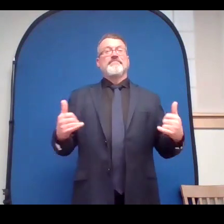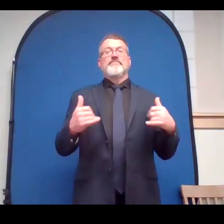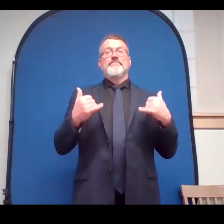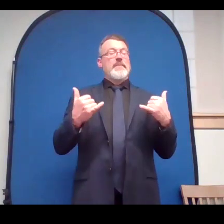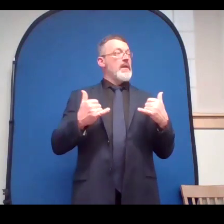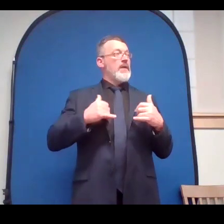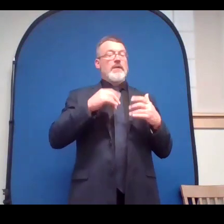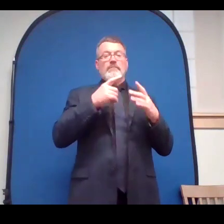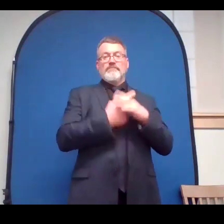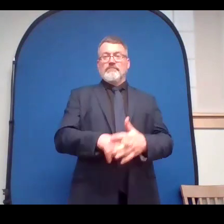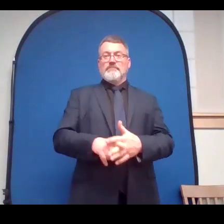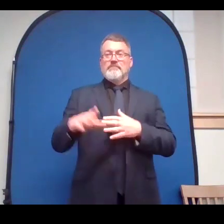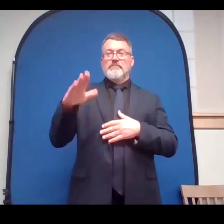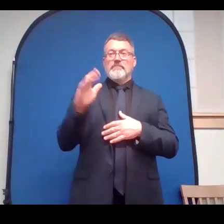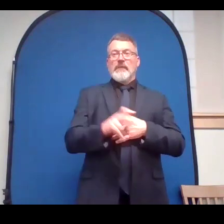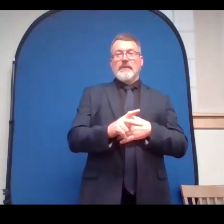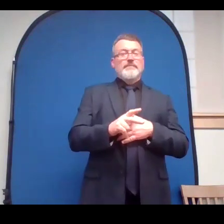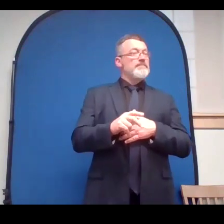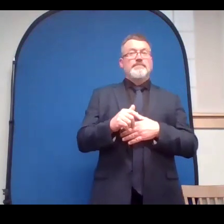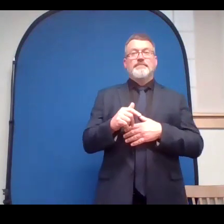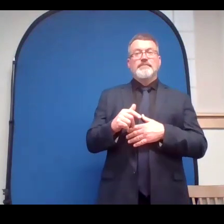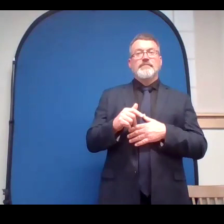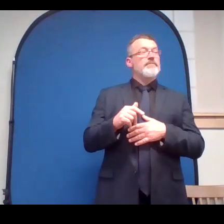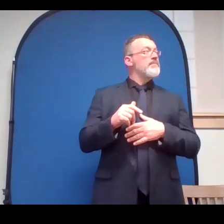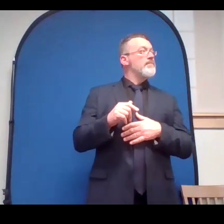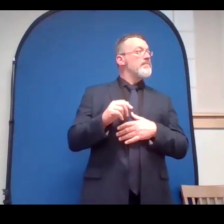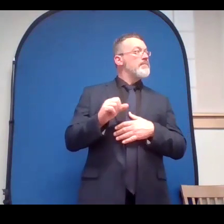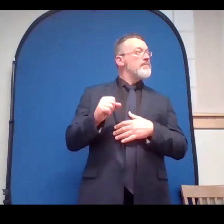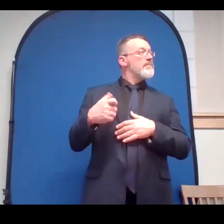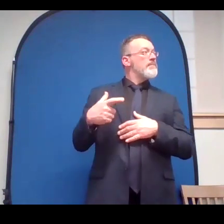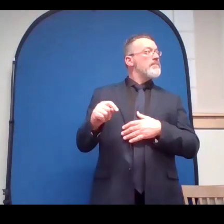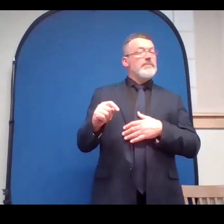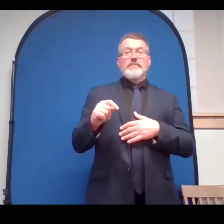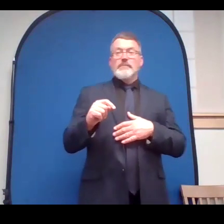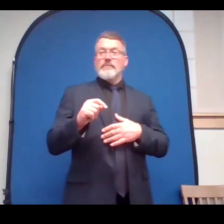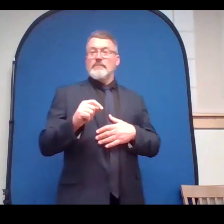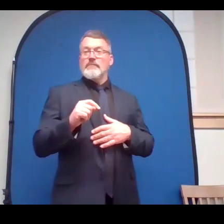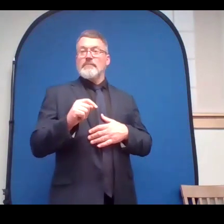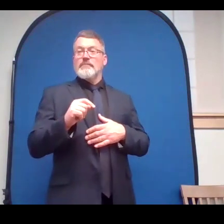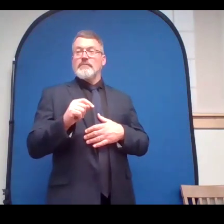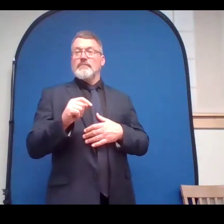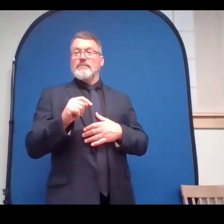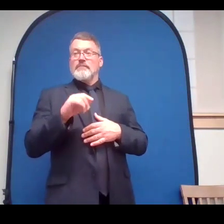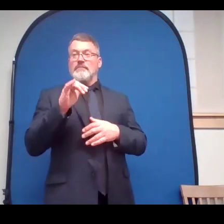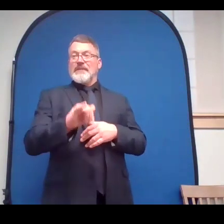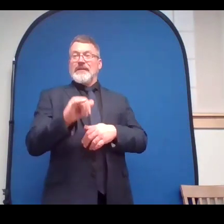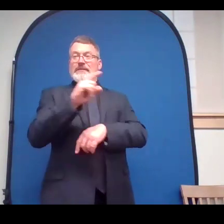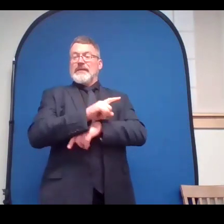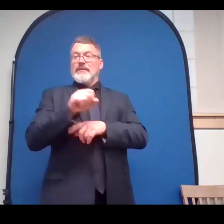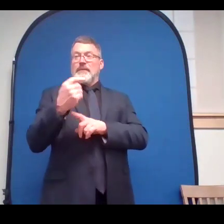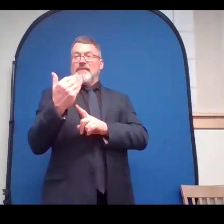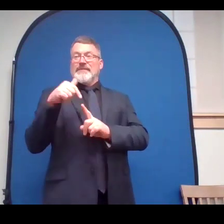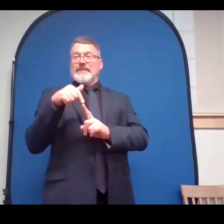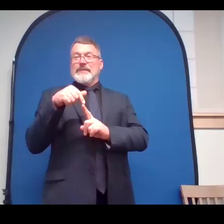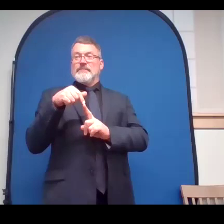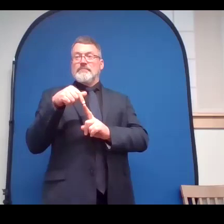Mote, as of September 17th, did you believe that Robert Card can still